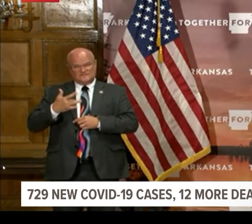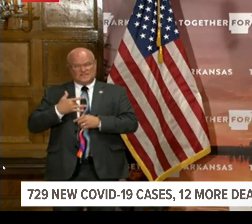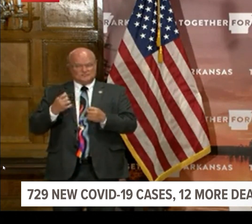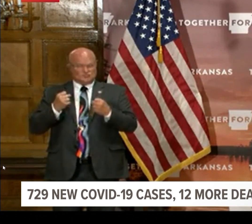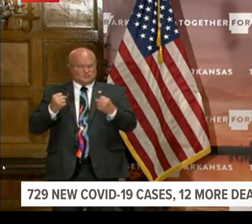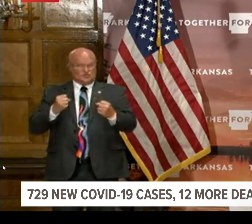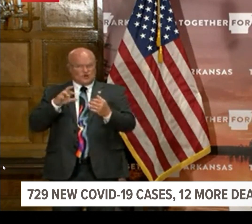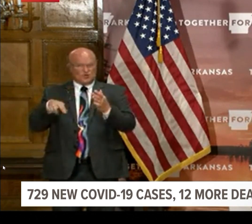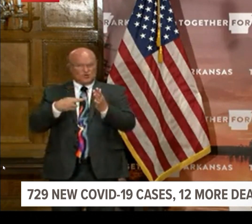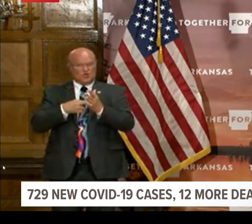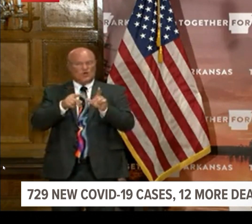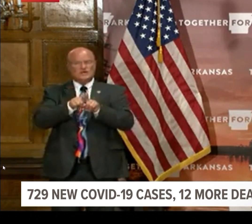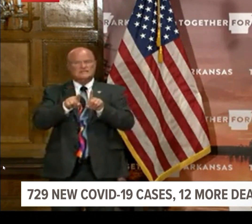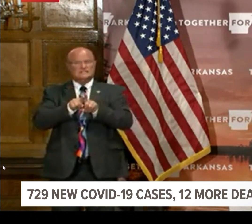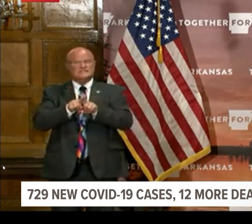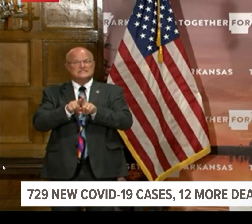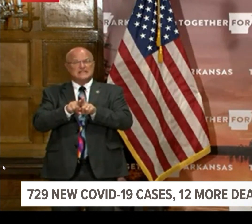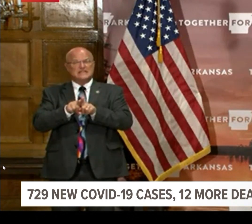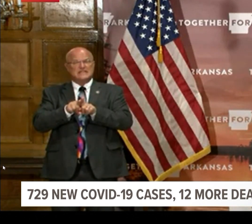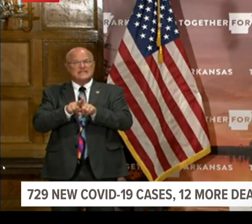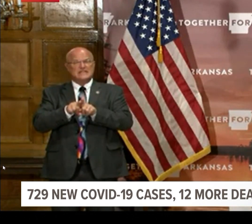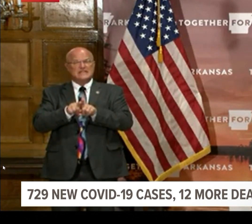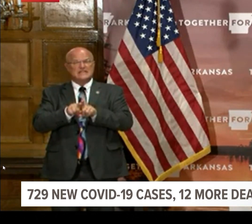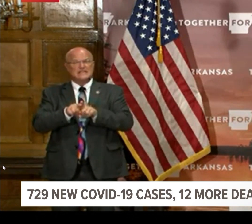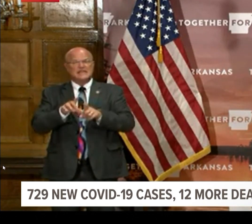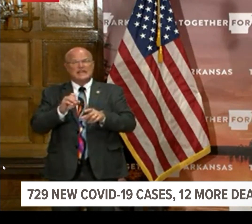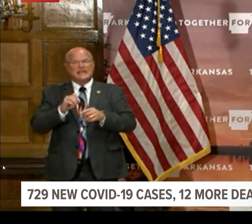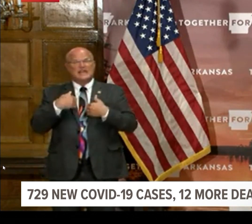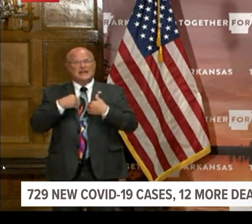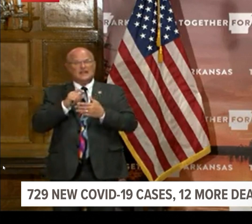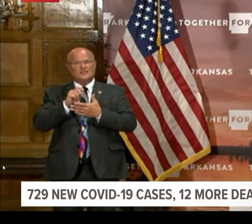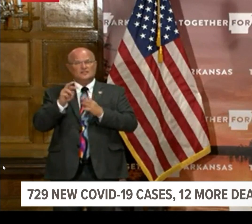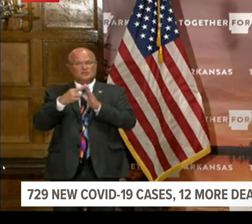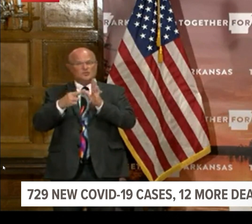stronger role as the state dad and kind of wag your finger a little harder?